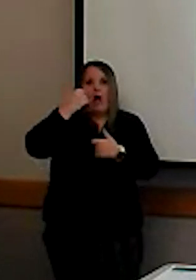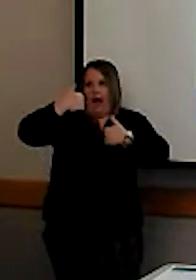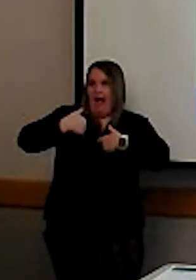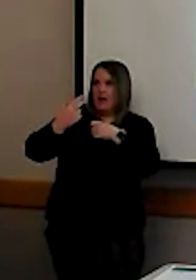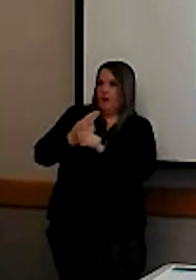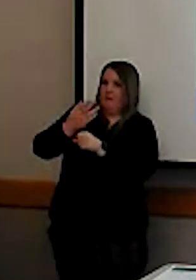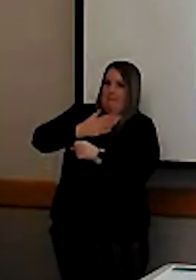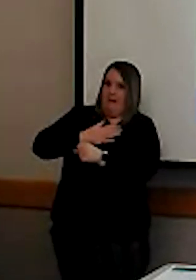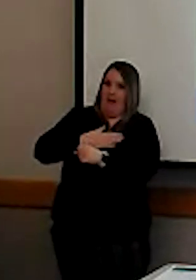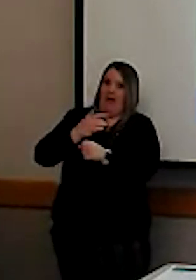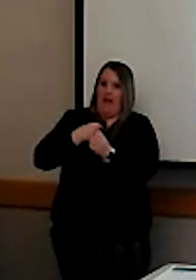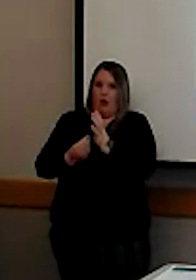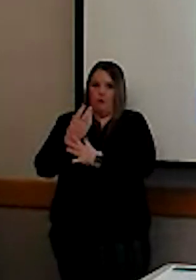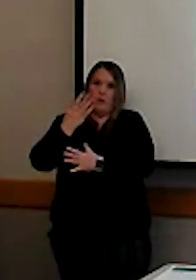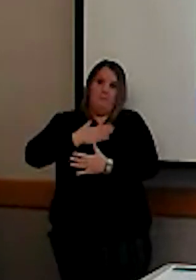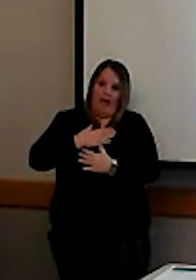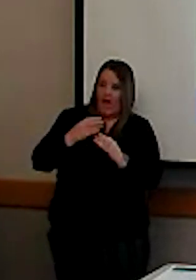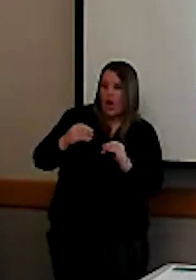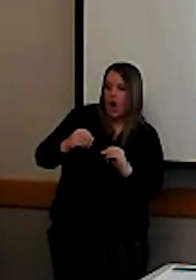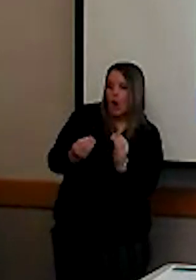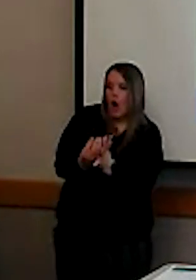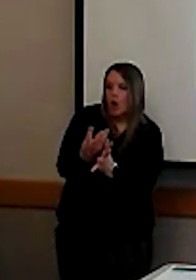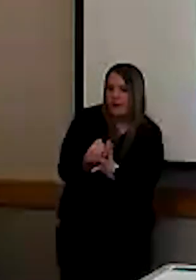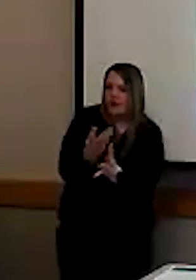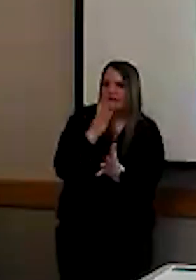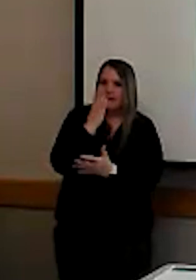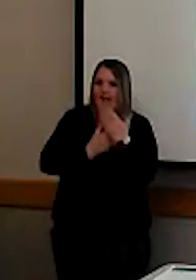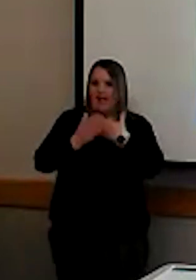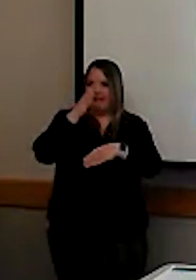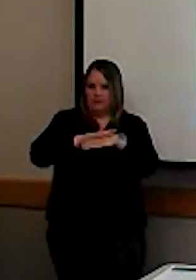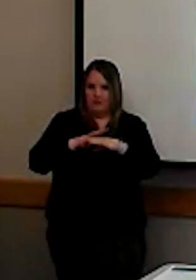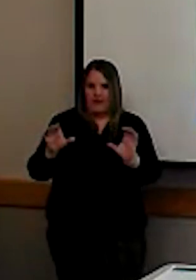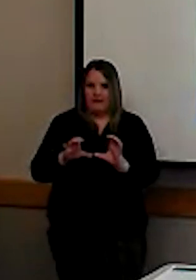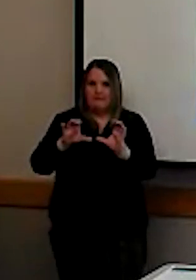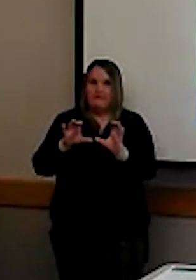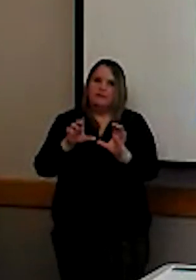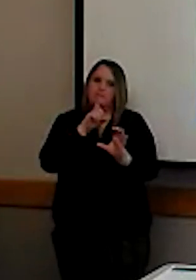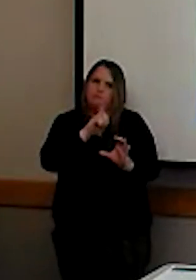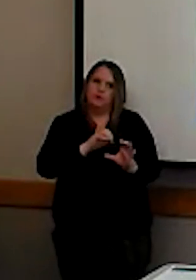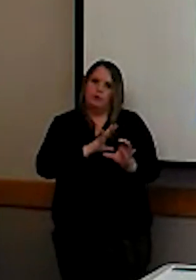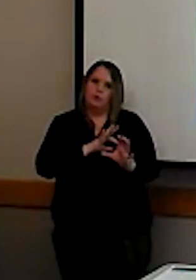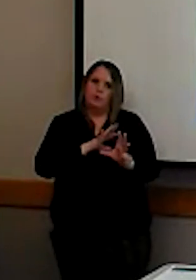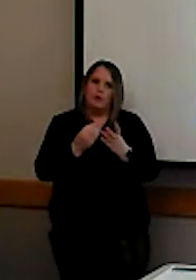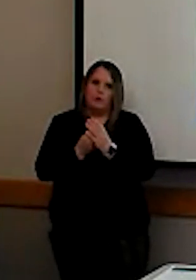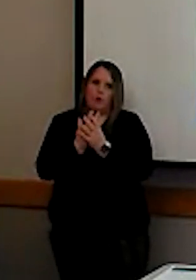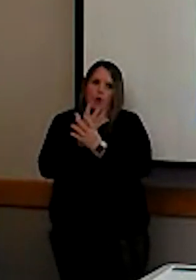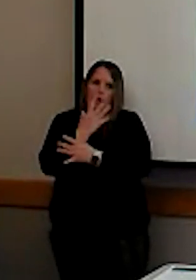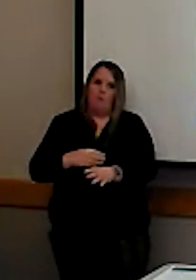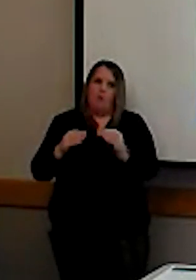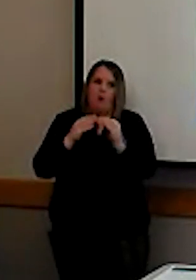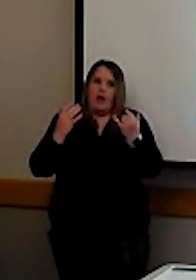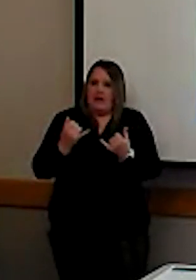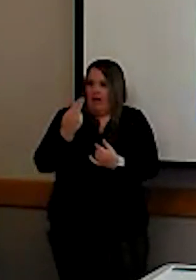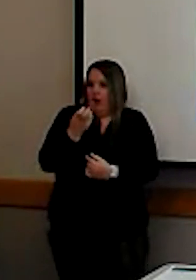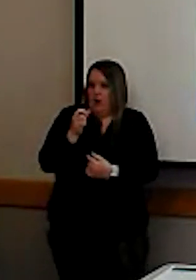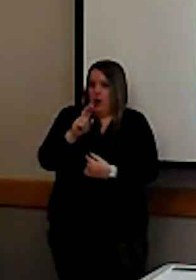I grew in my garden. And they, were doing the hands-on activities and it just blossomed. So now we do